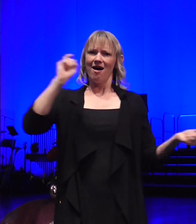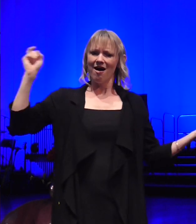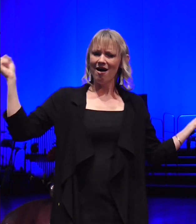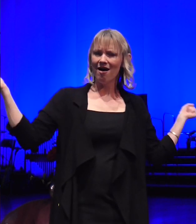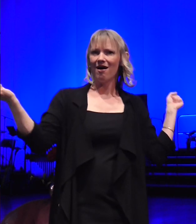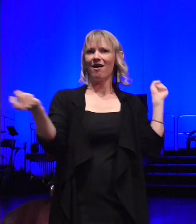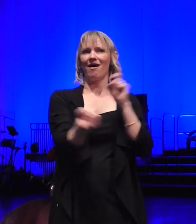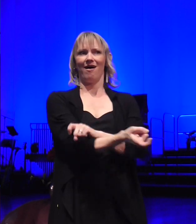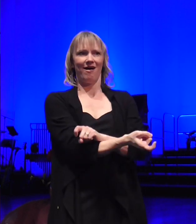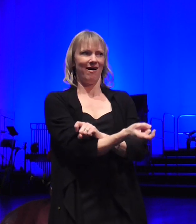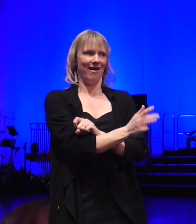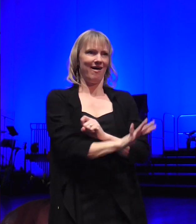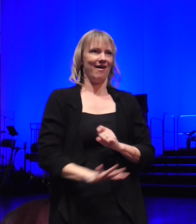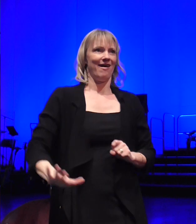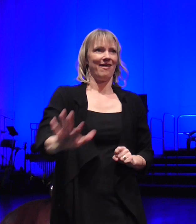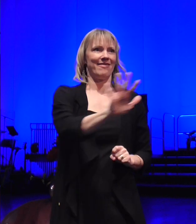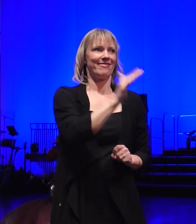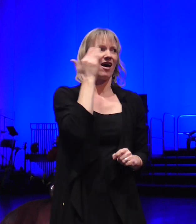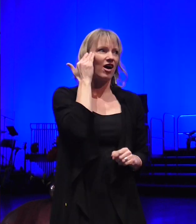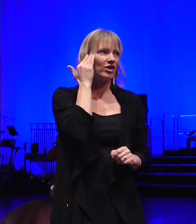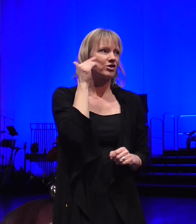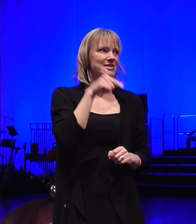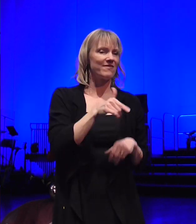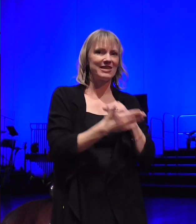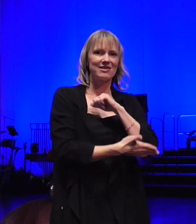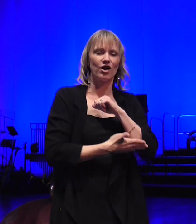the consciousness of our country.